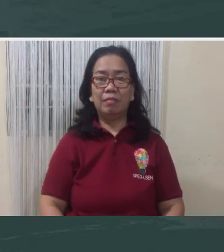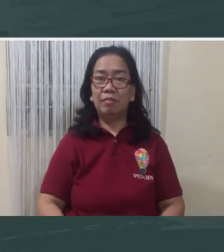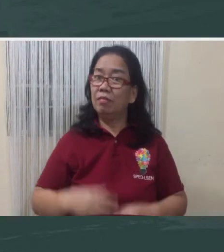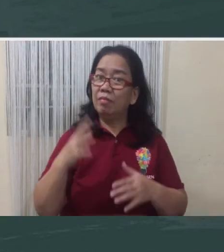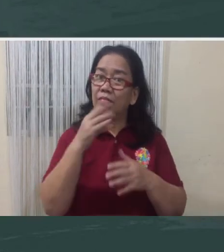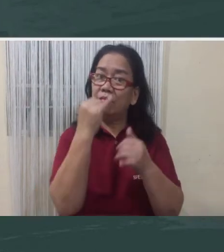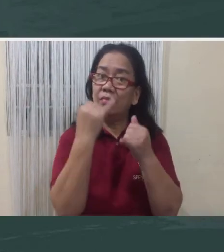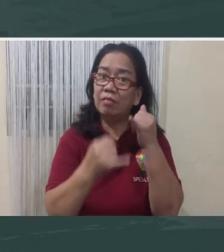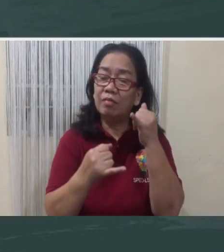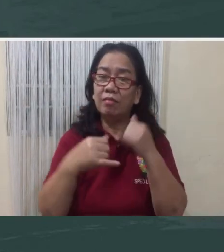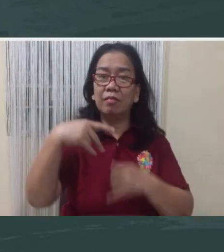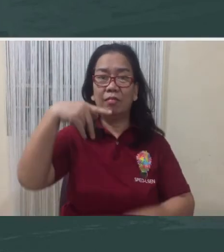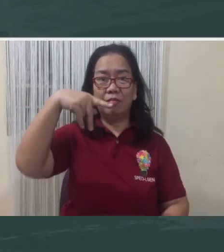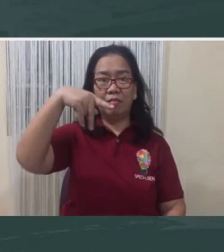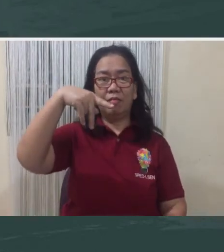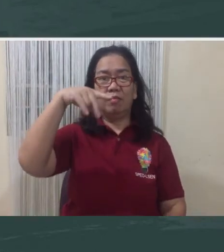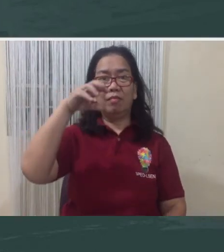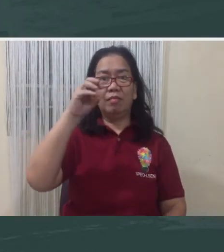And lastly, polio.